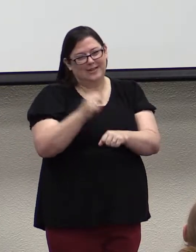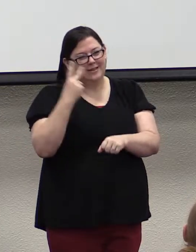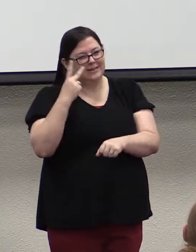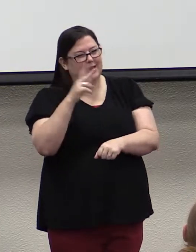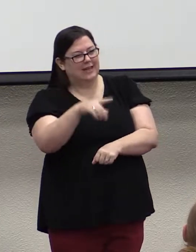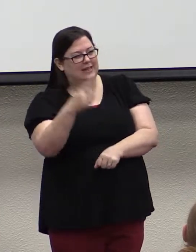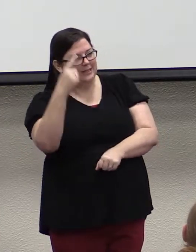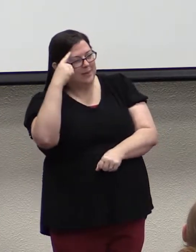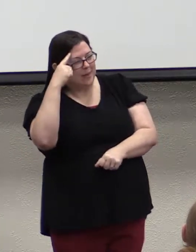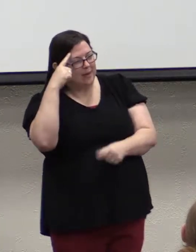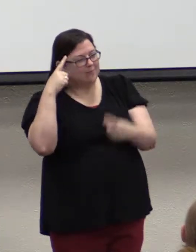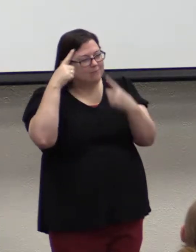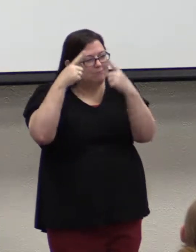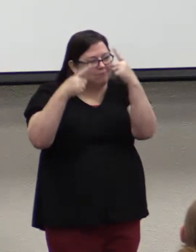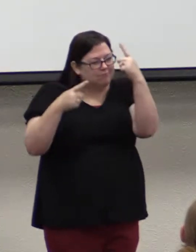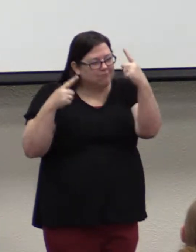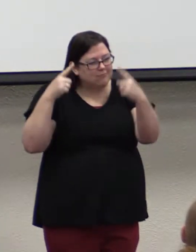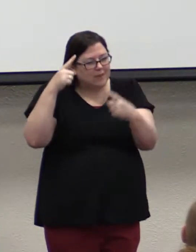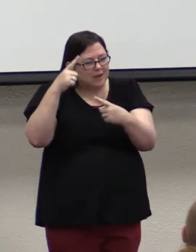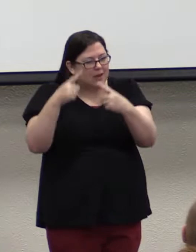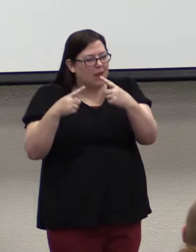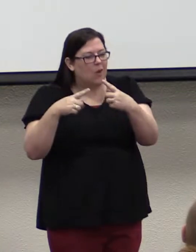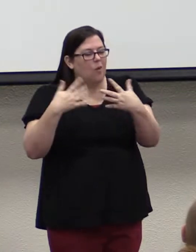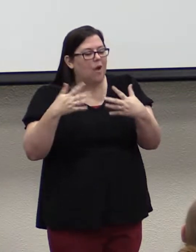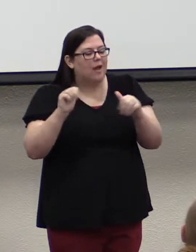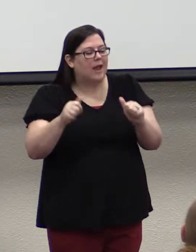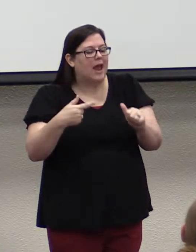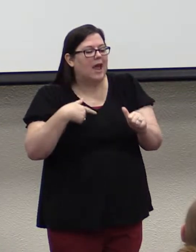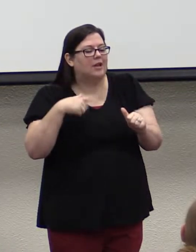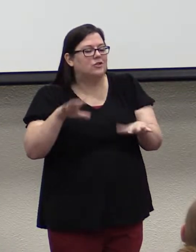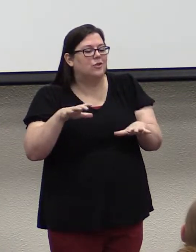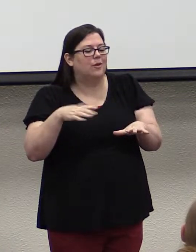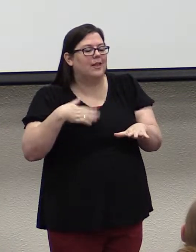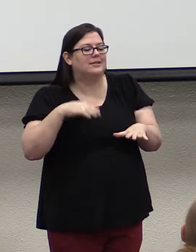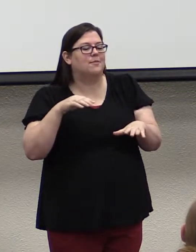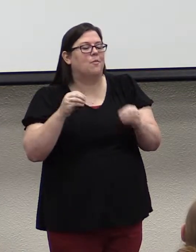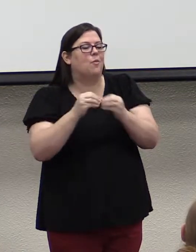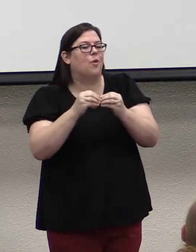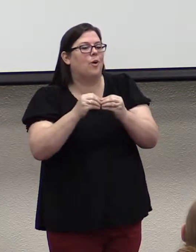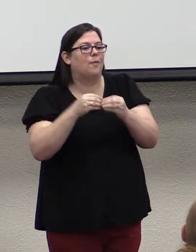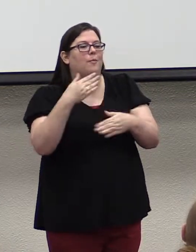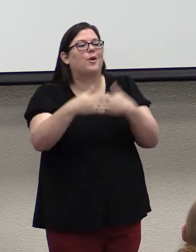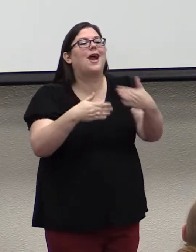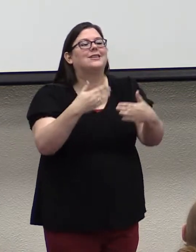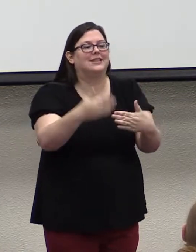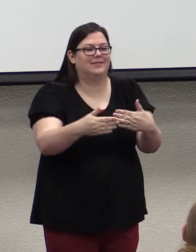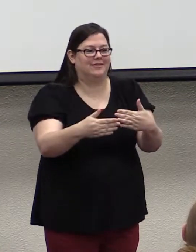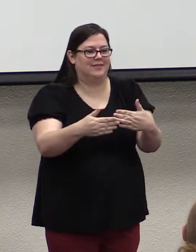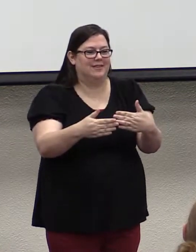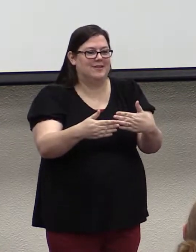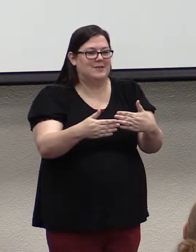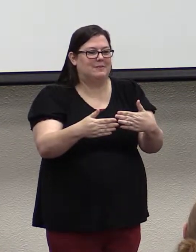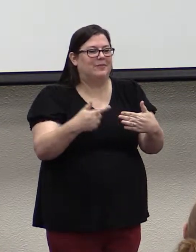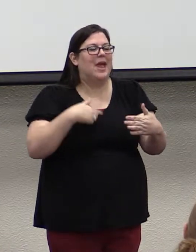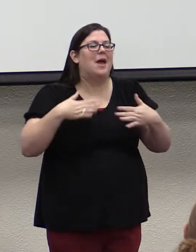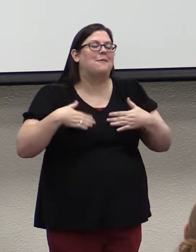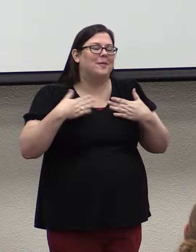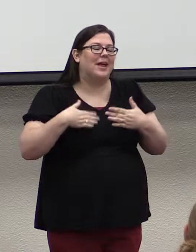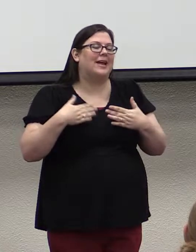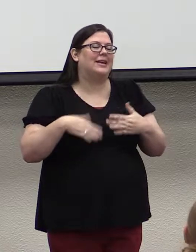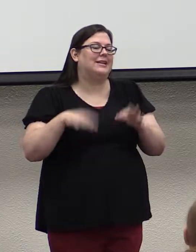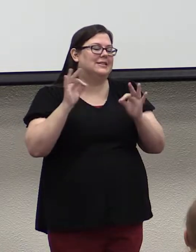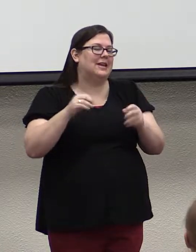thinking about doing something more productive. And I'm glad that he made the decision to come to Sunset and study.